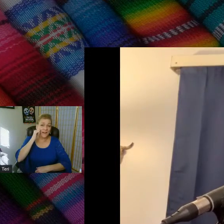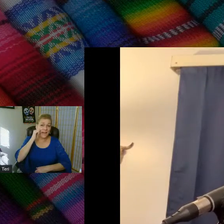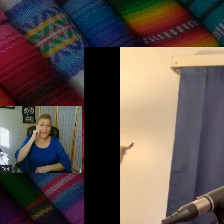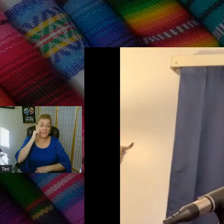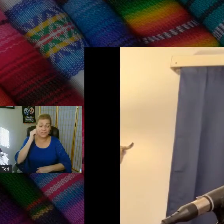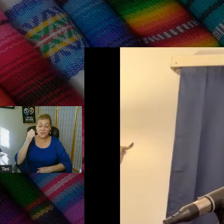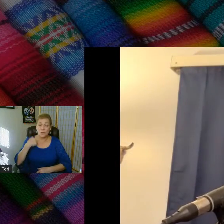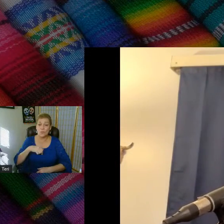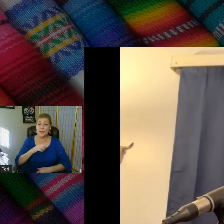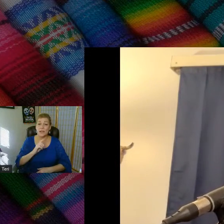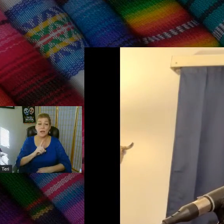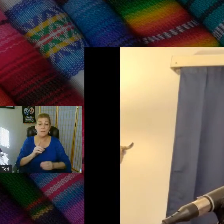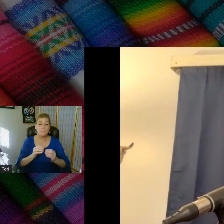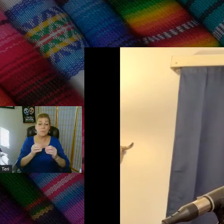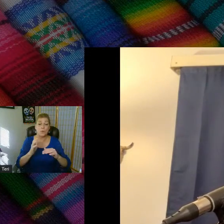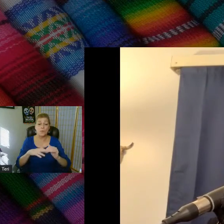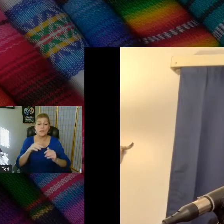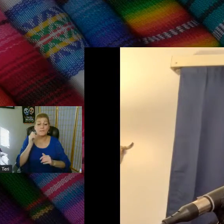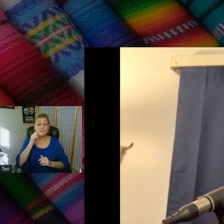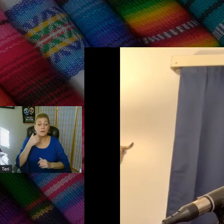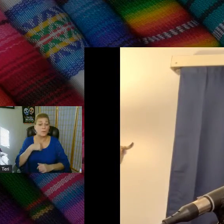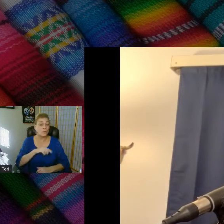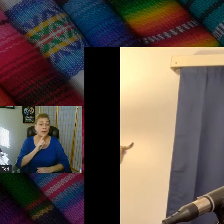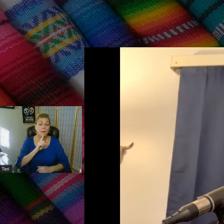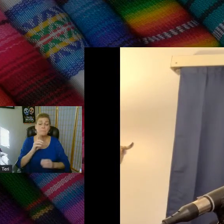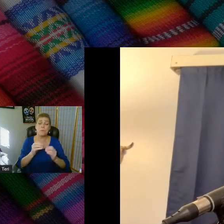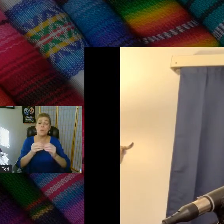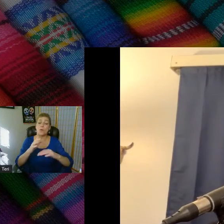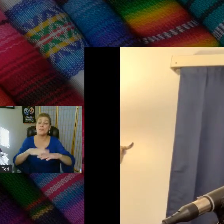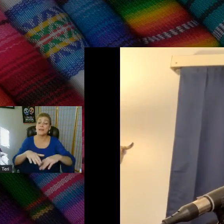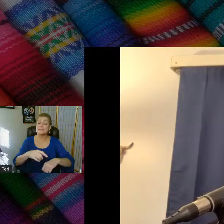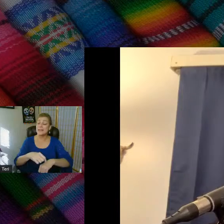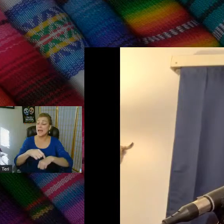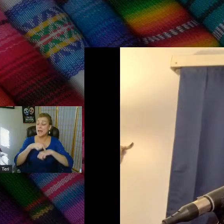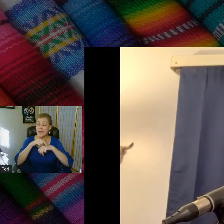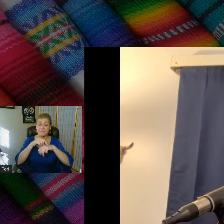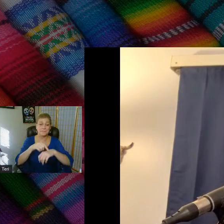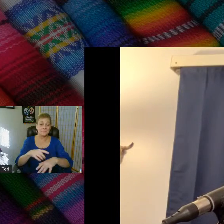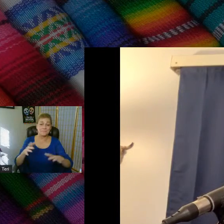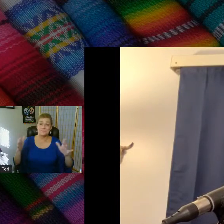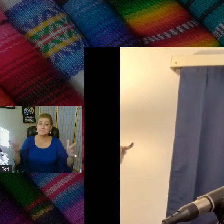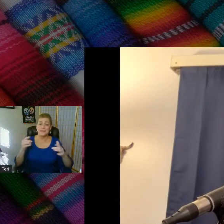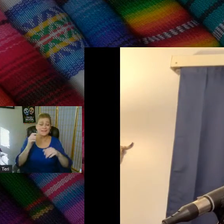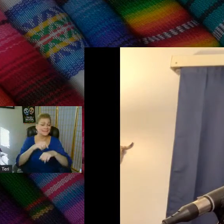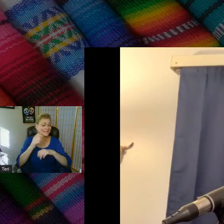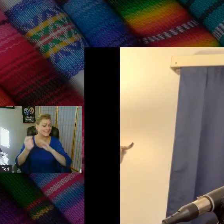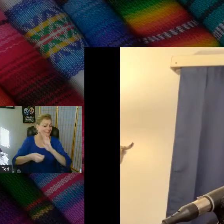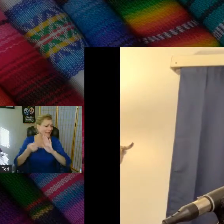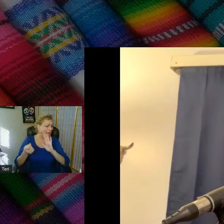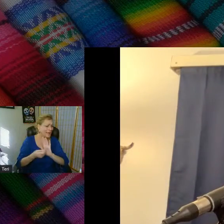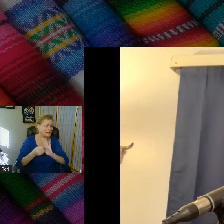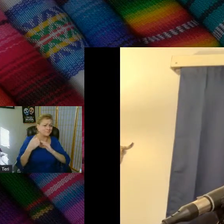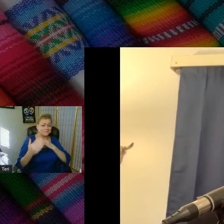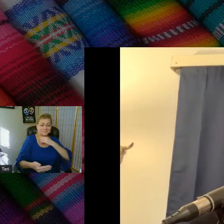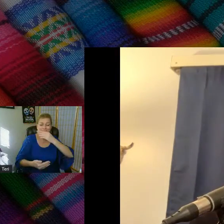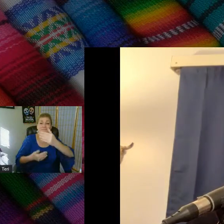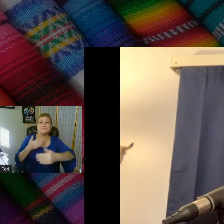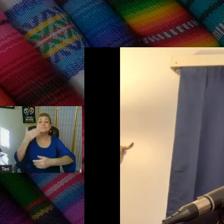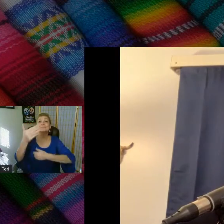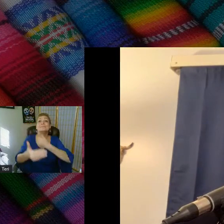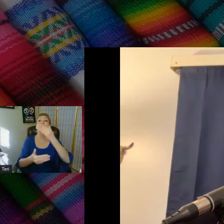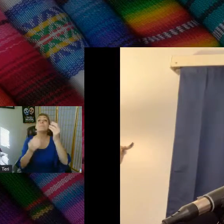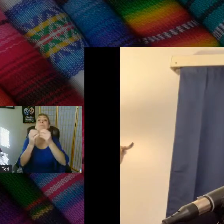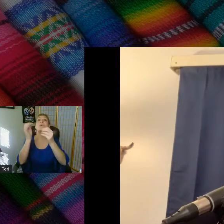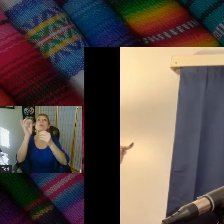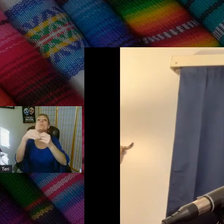are more than flesh, we are more than time. We are more than flesh, we are